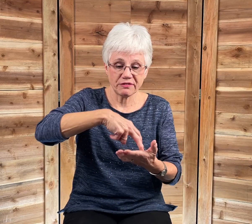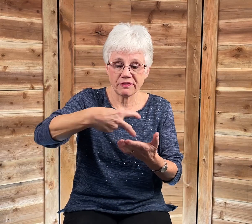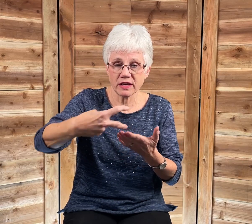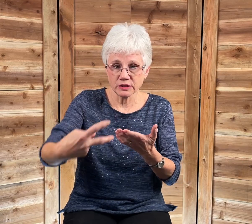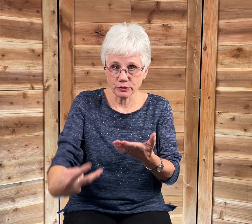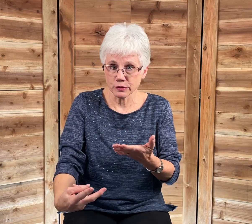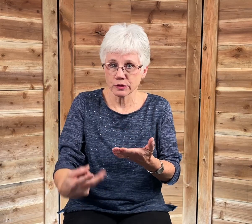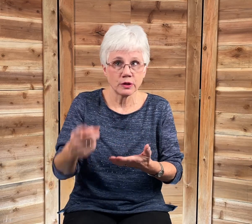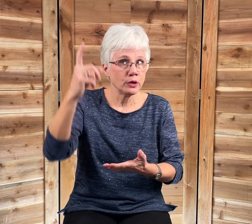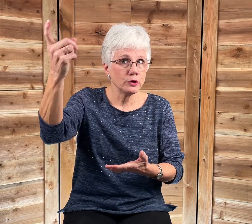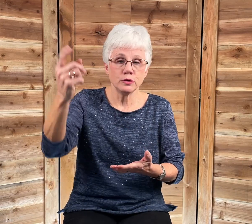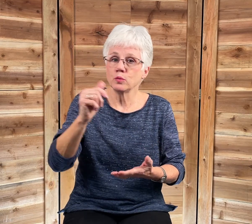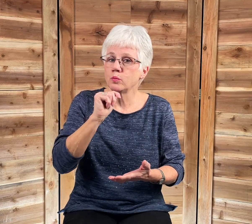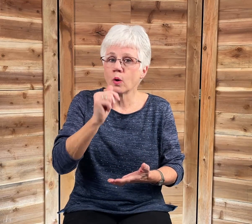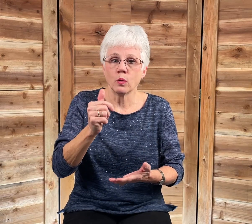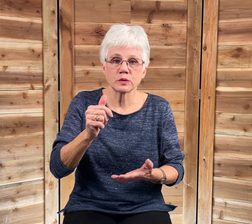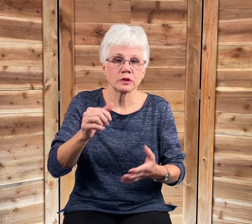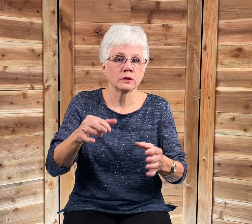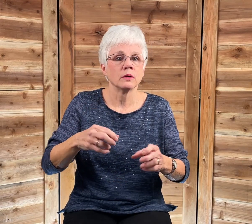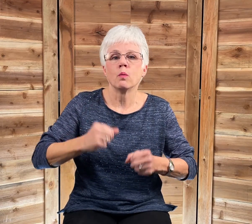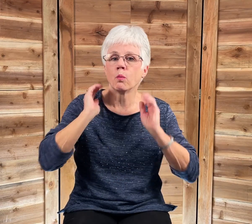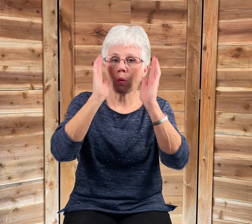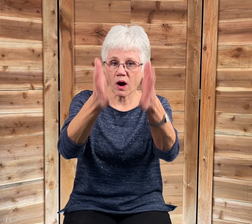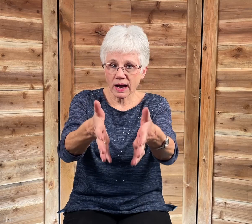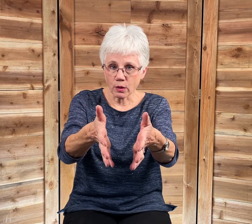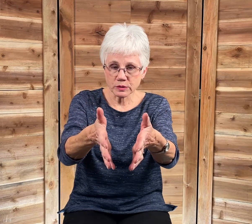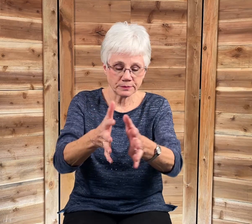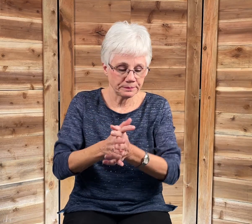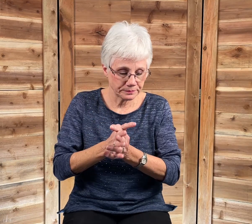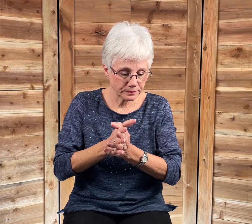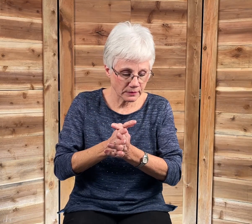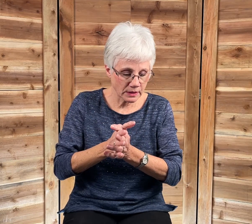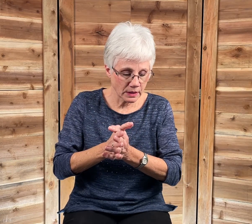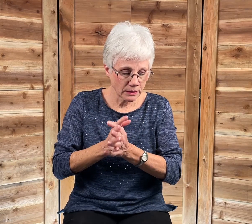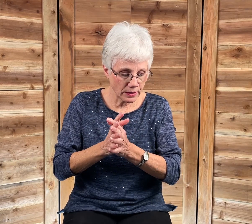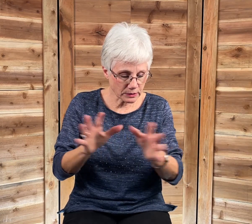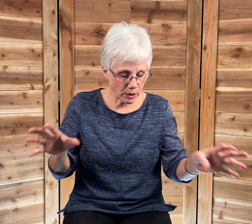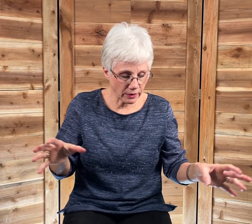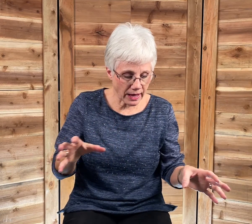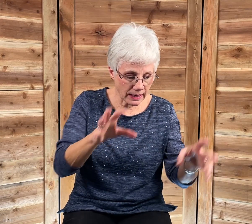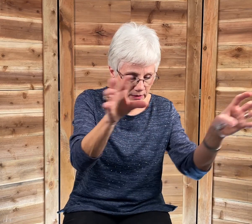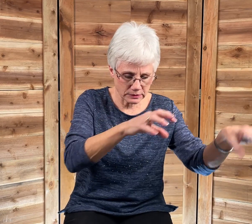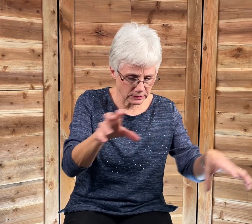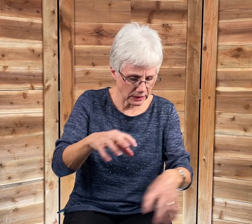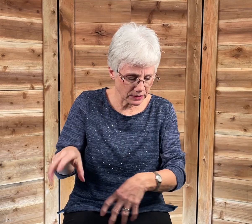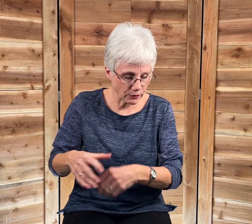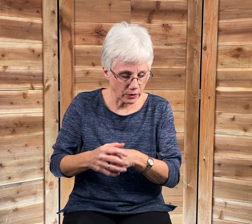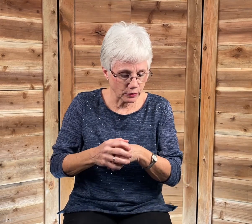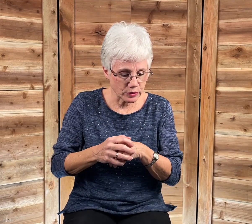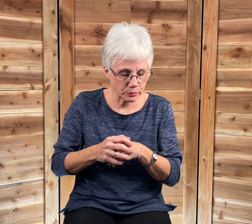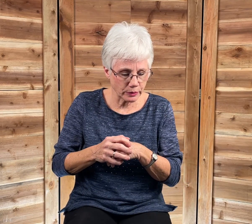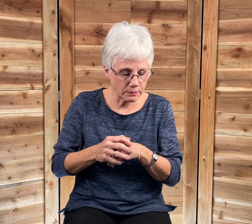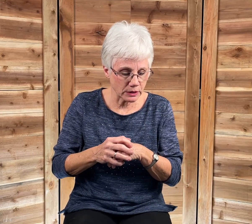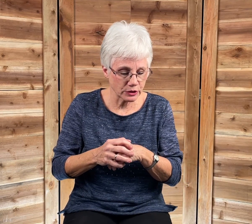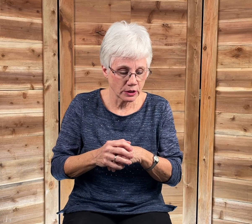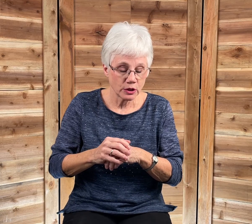my failures, you won't walk out. The next part of that, and it's kind of the same for all the